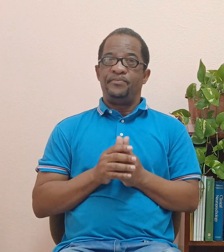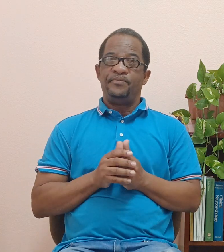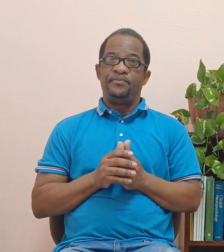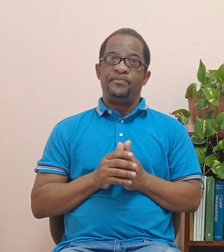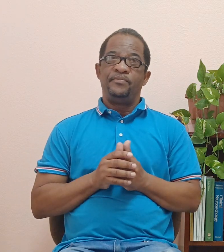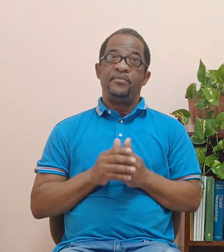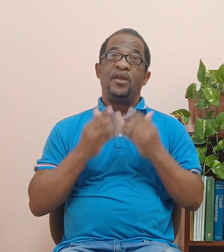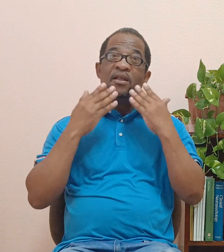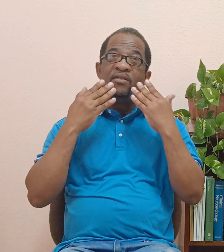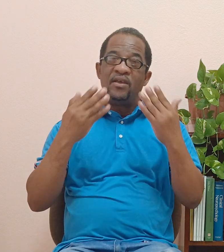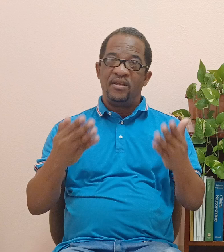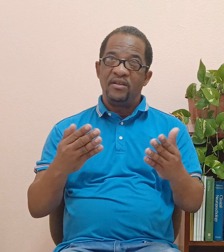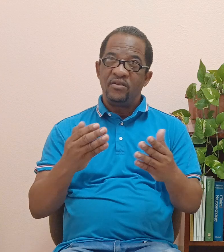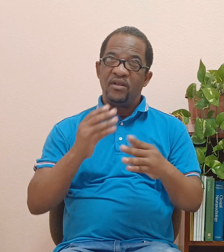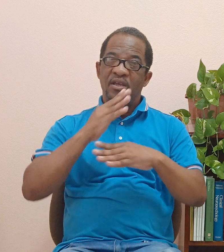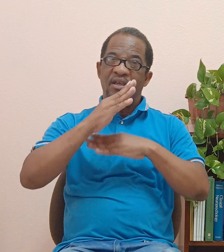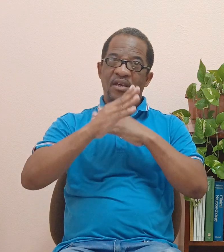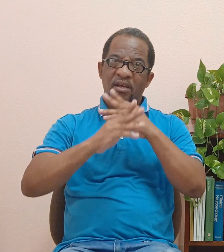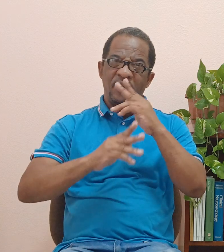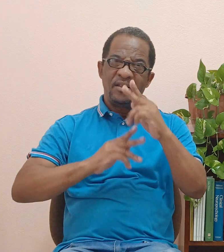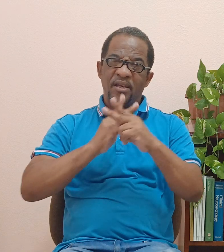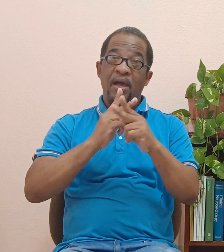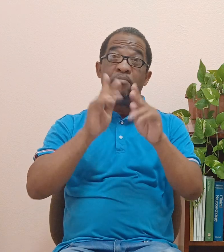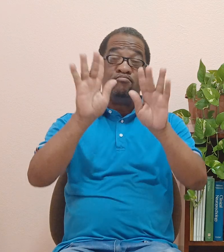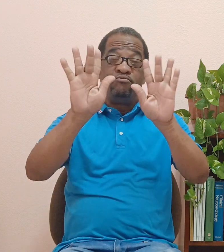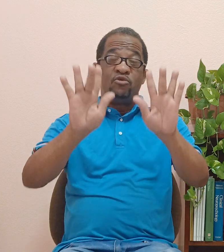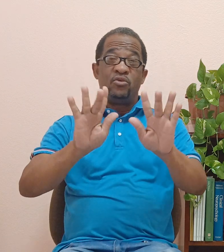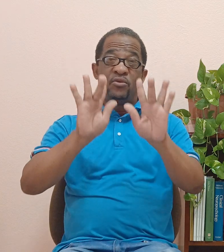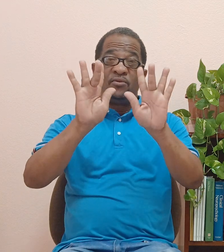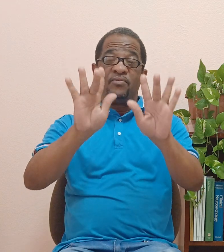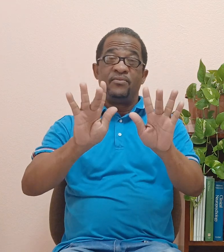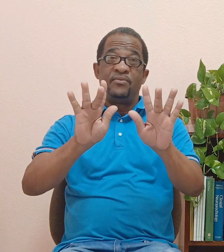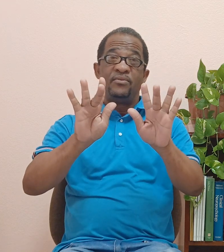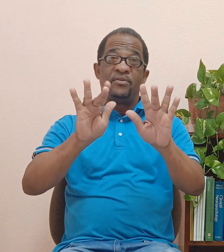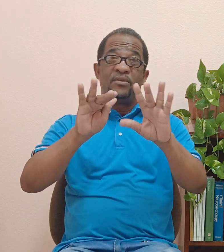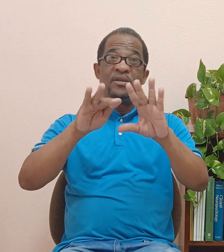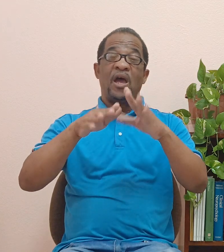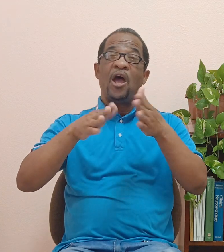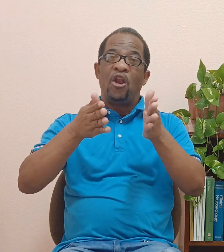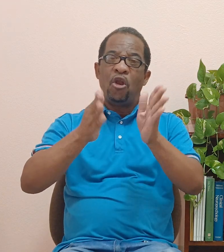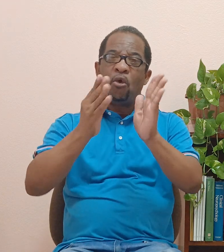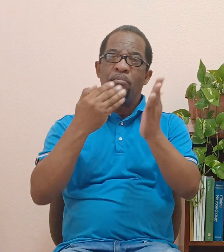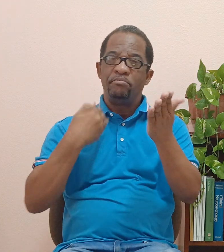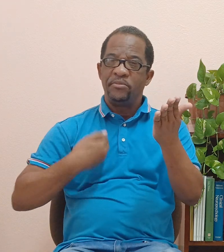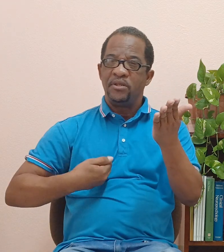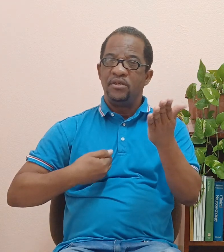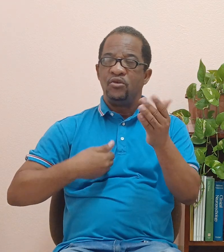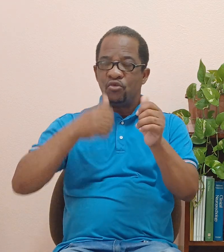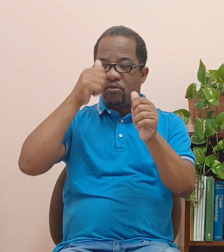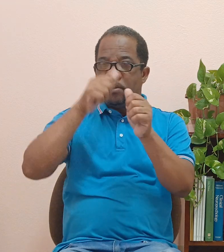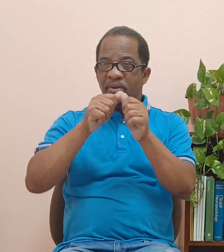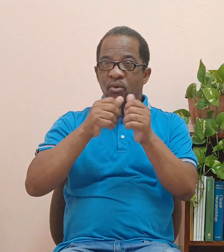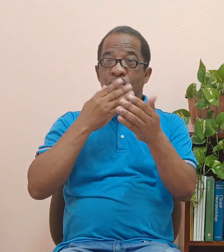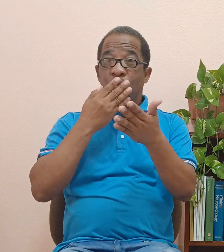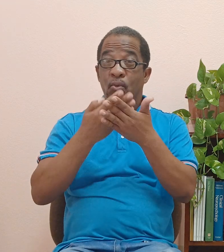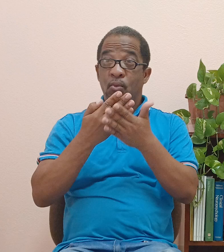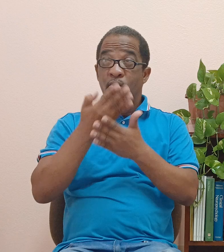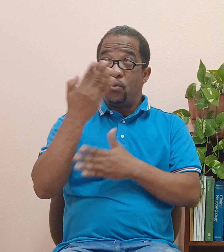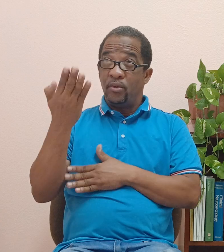Thank you for your kindness and mercy in allowing me to remember the good things that you have done in the